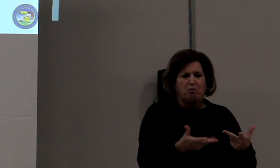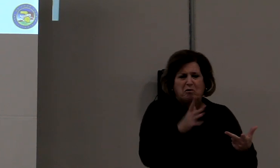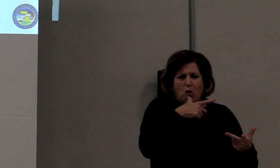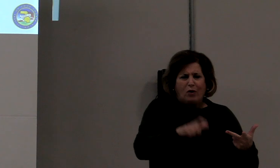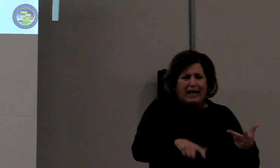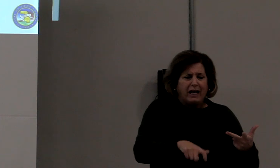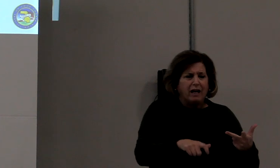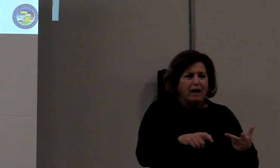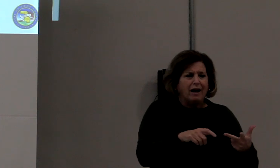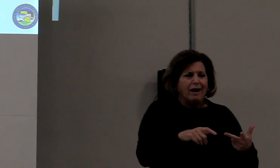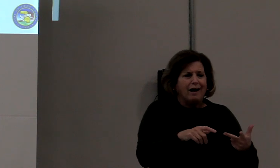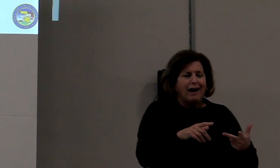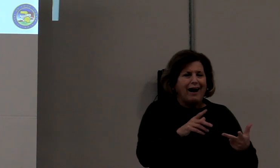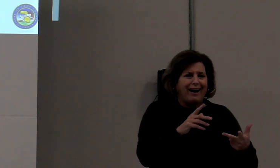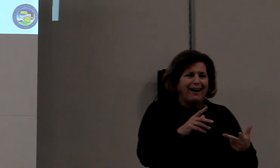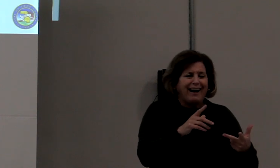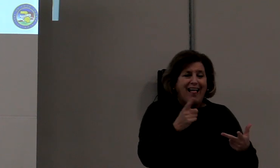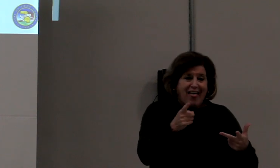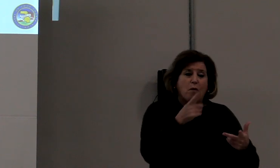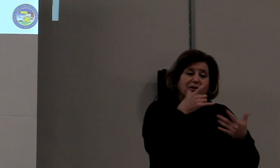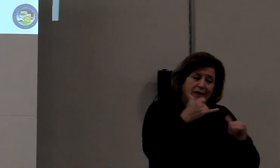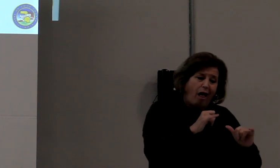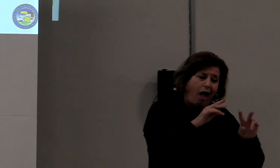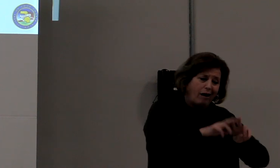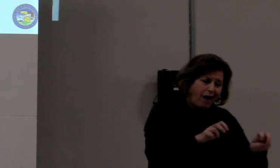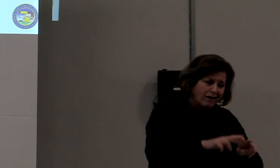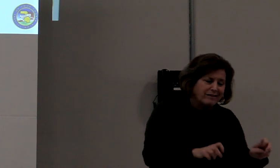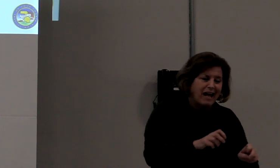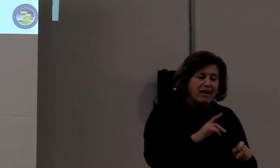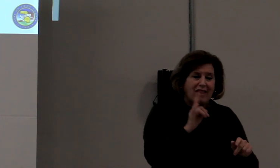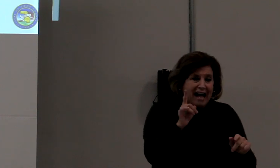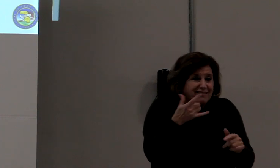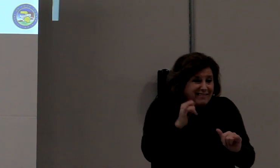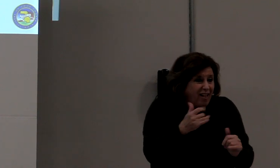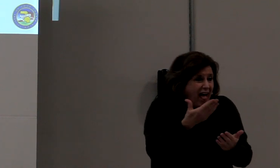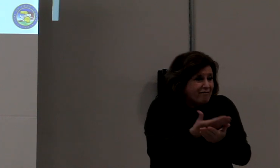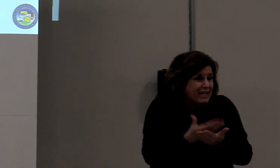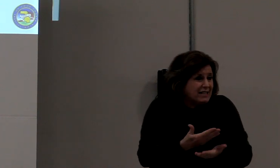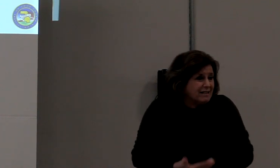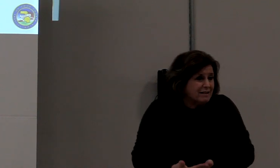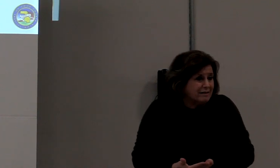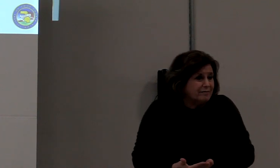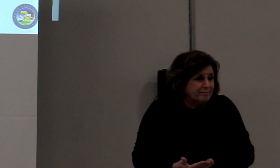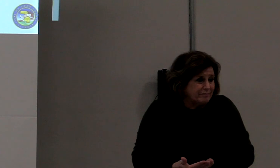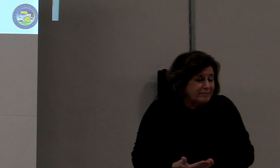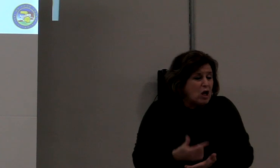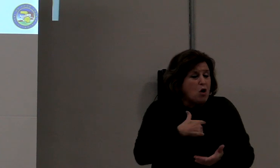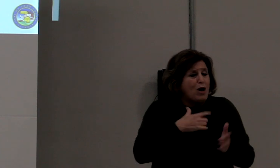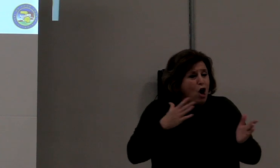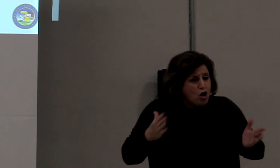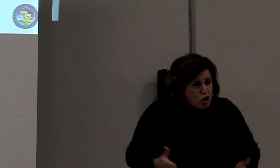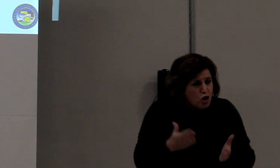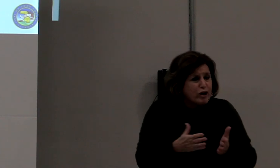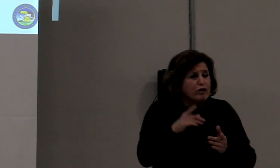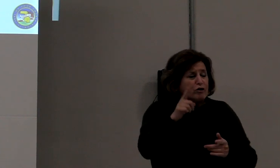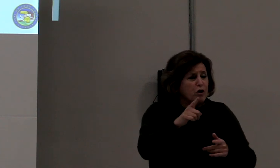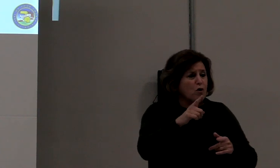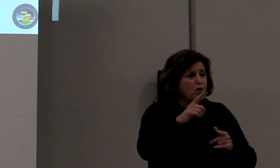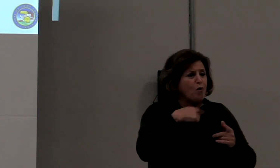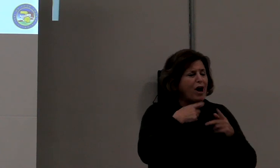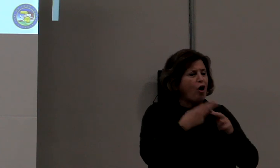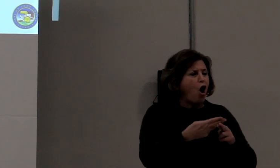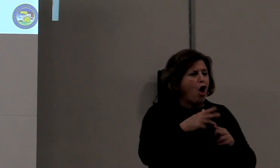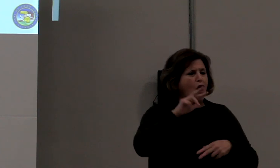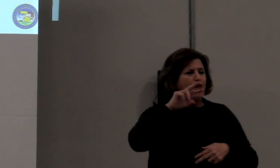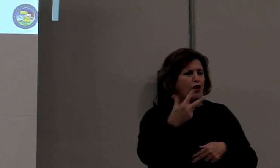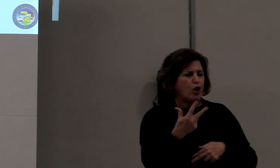not to say that they don't do an analysis, because that becomes evidence too. And we encourage even on what we call